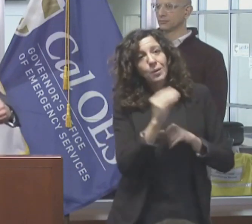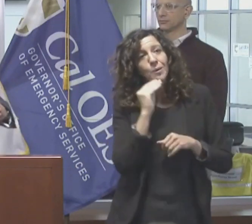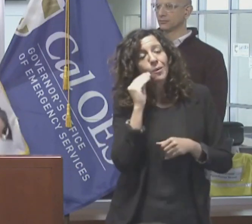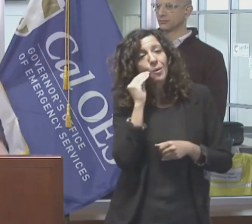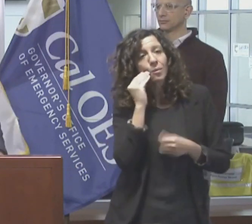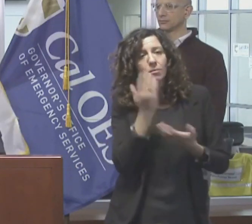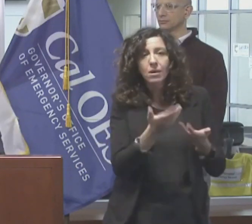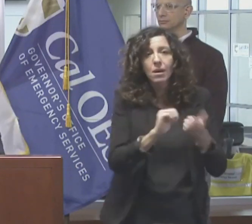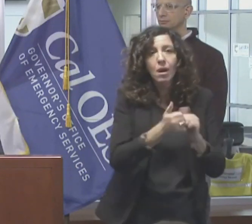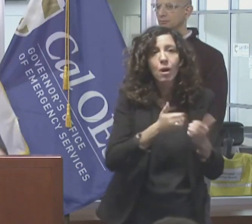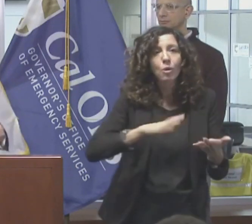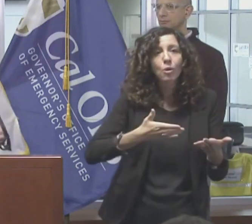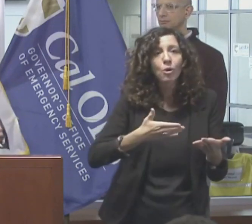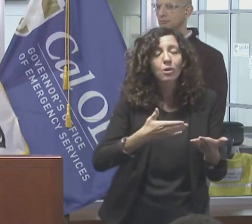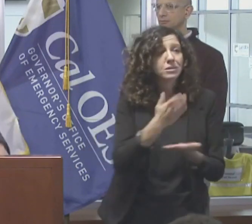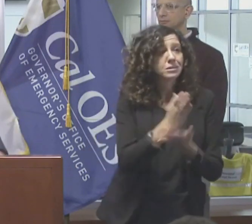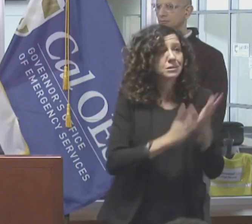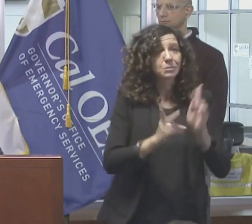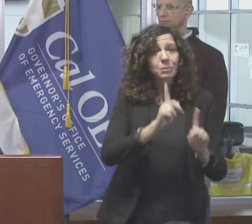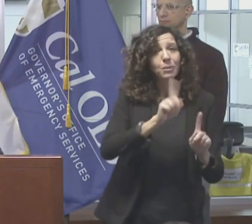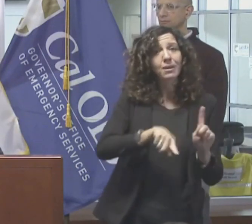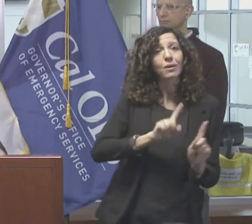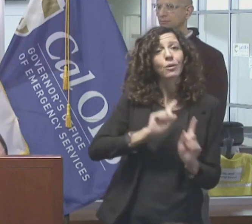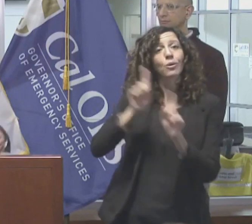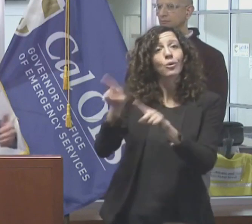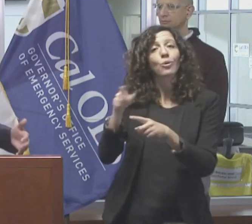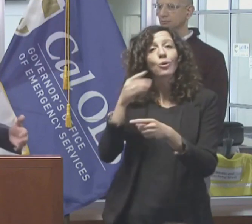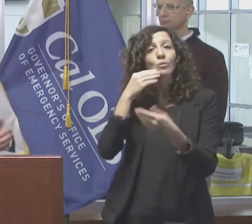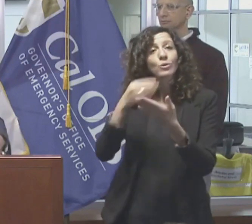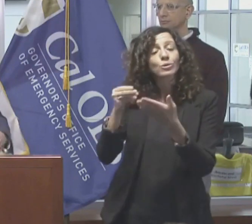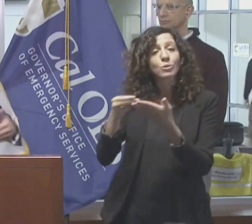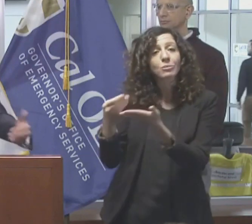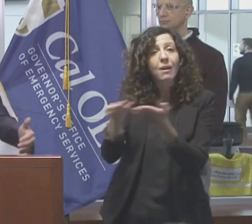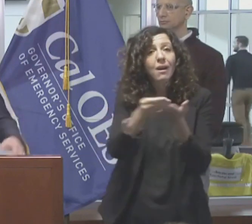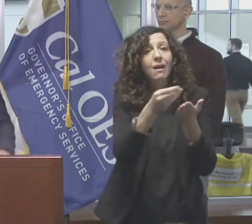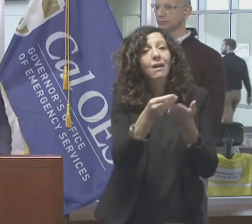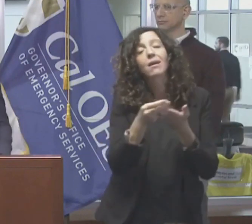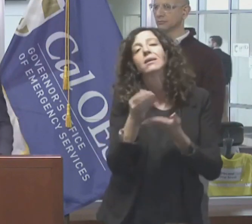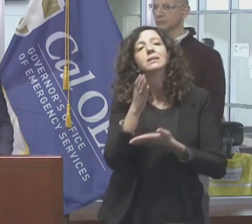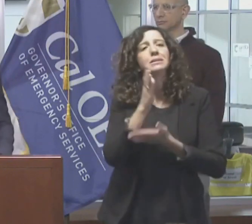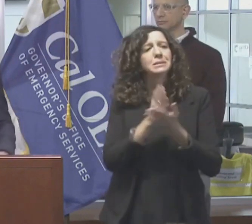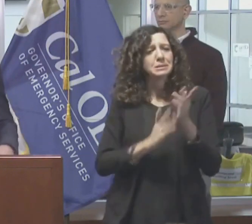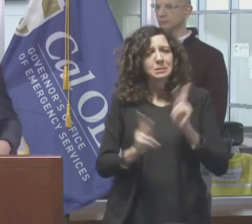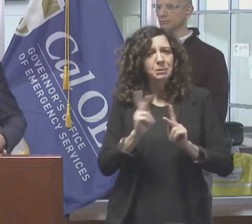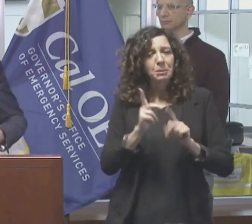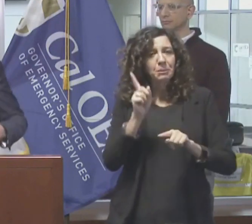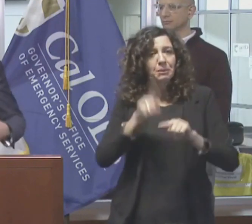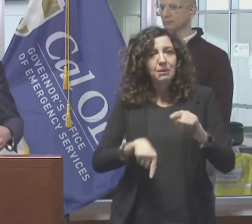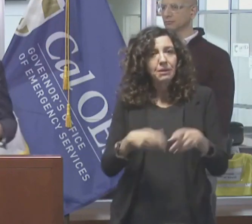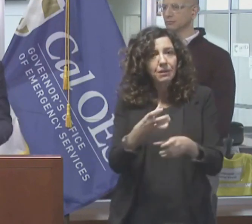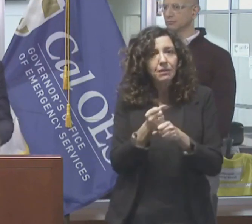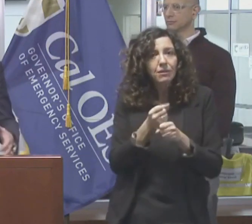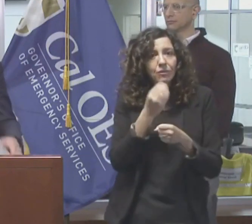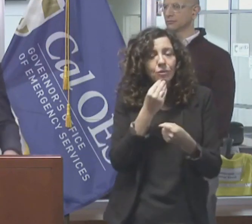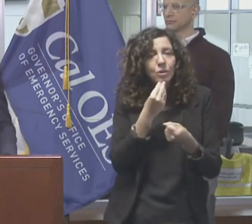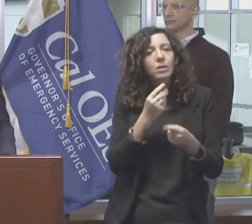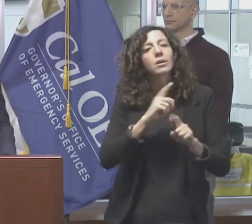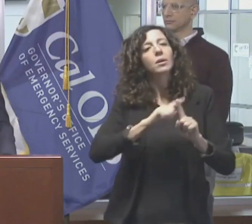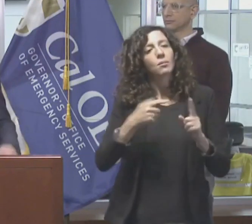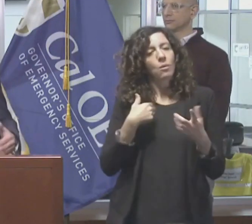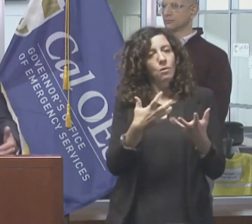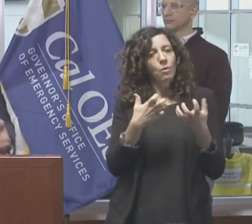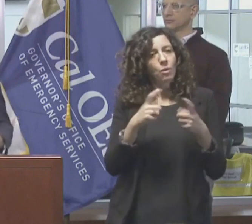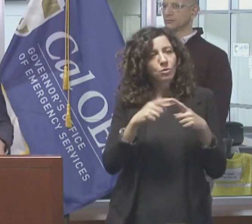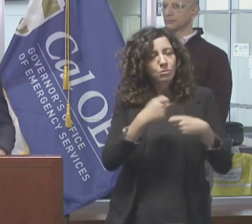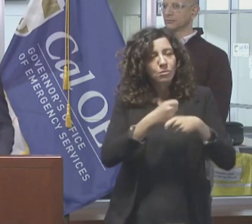is able now to go out the grocery store to get that food. Some may have limited capacities as it relates to deliveries, but we want to expand the points of